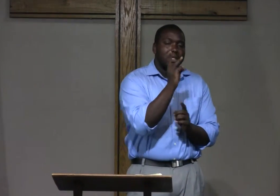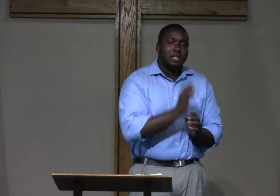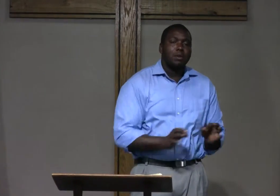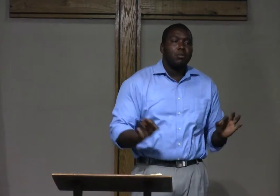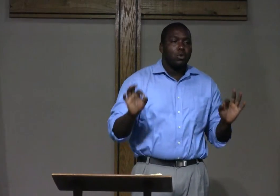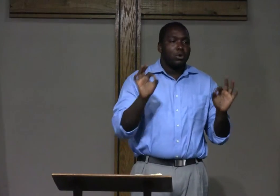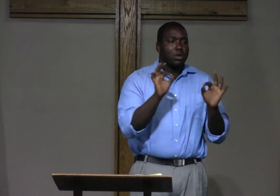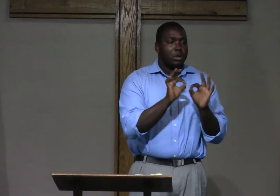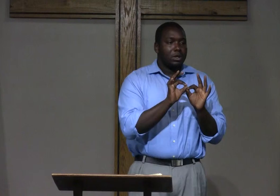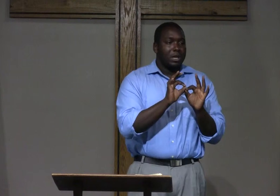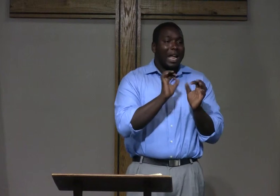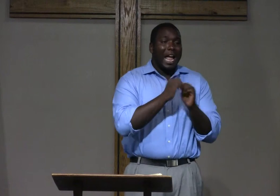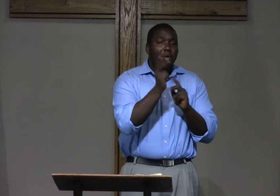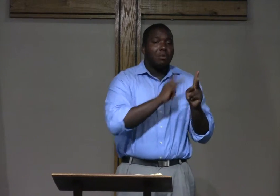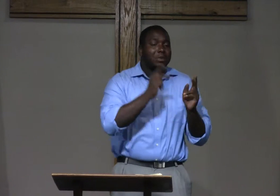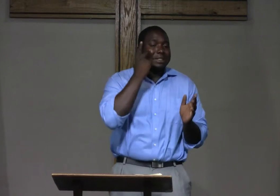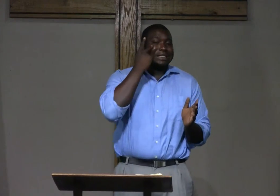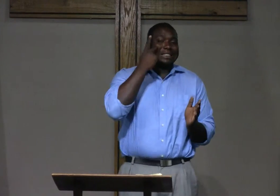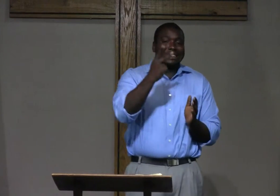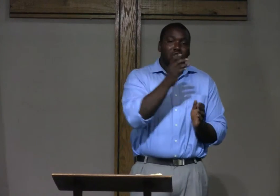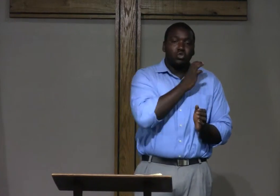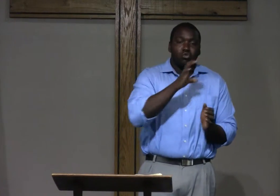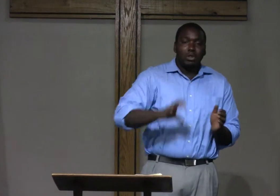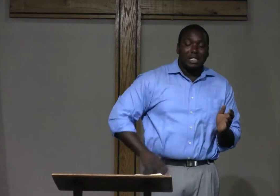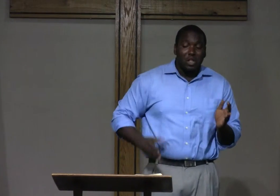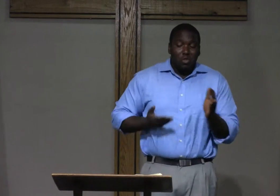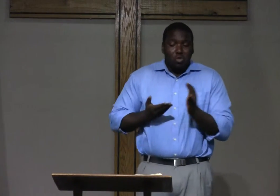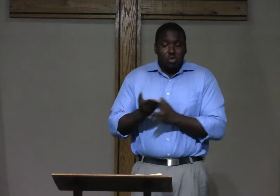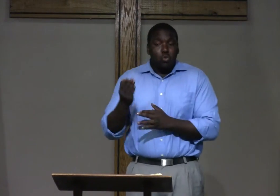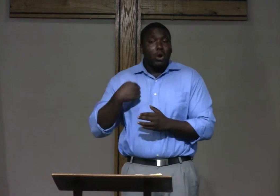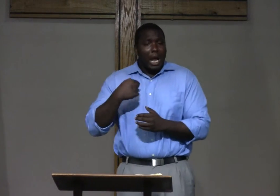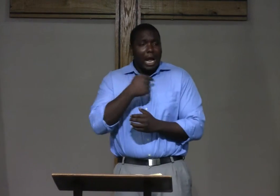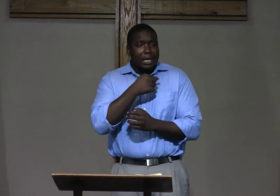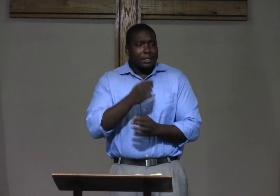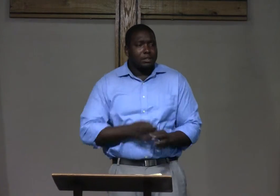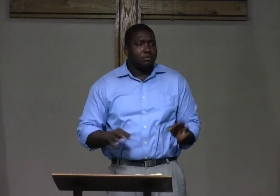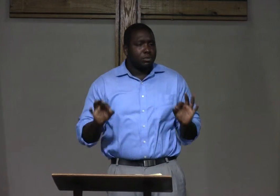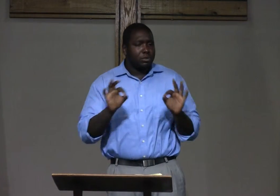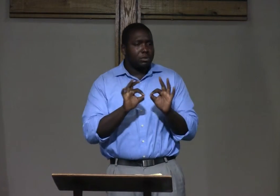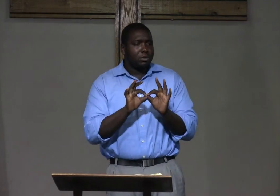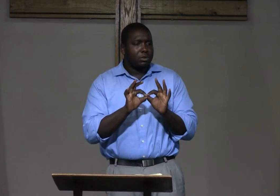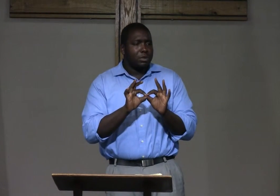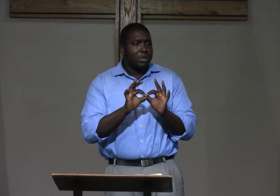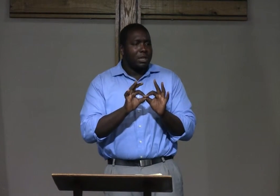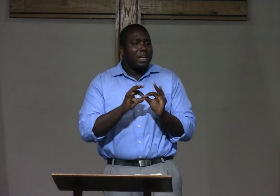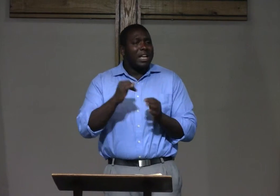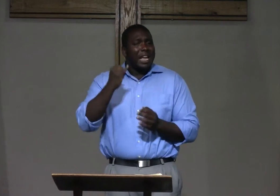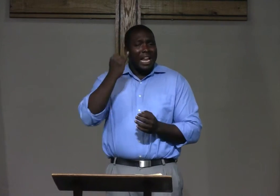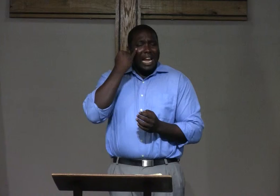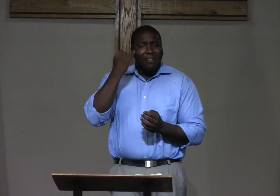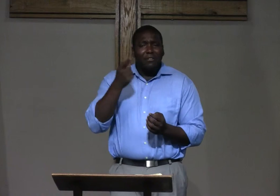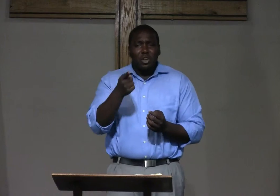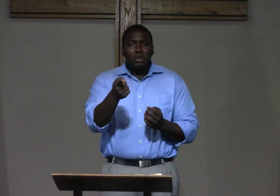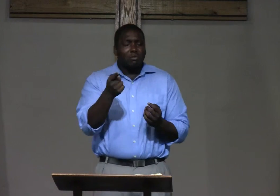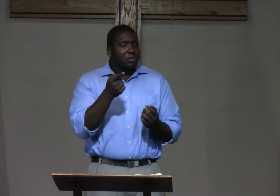important. How we witness is important. How people see Christ through us is important.